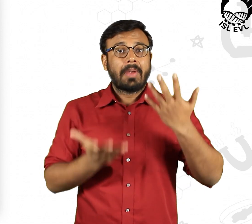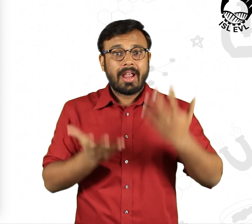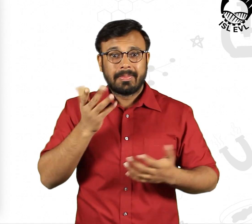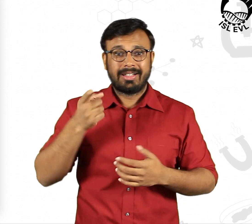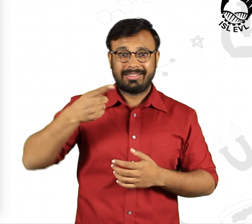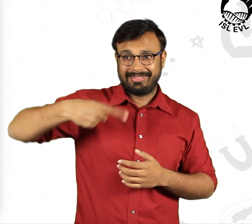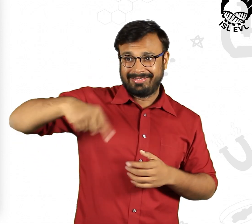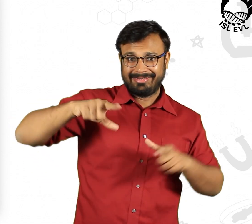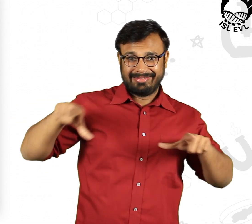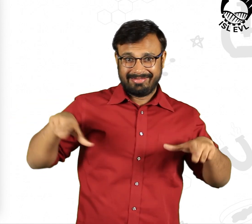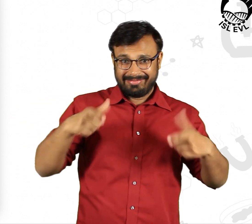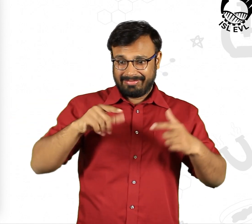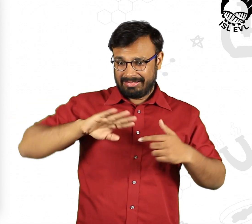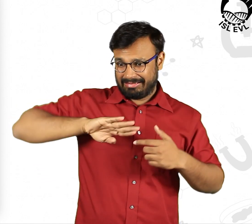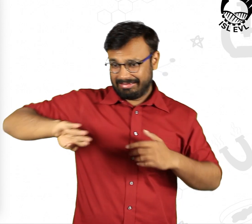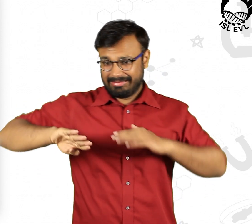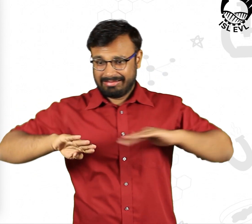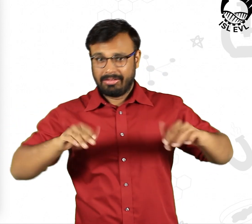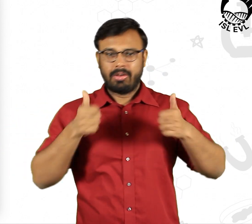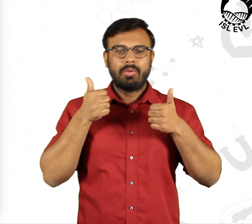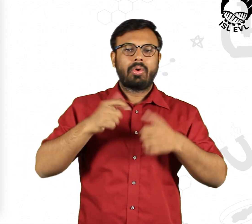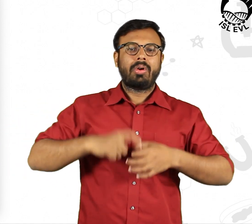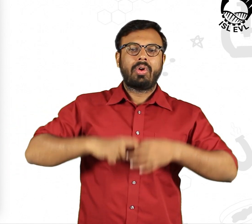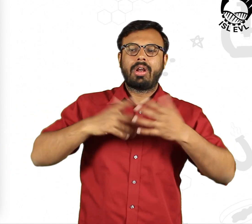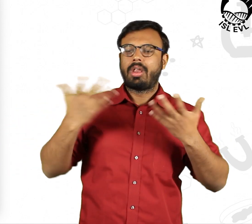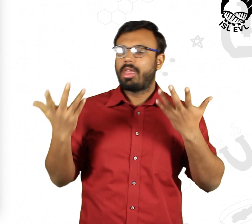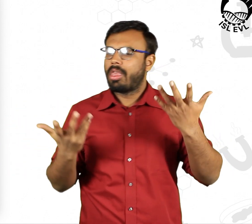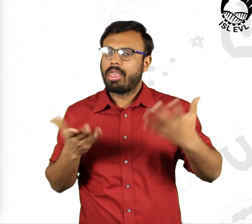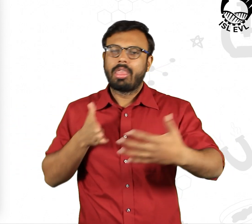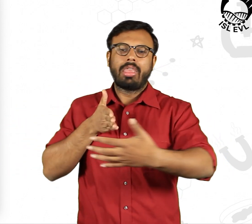Maybe they cannot disperse well,